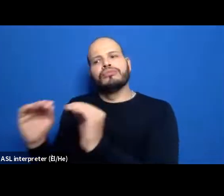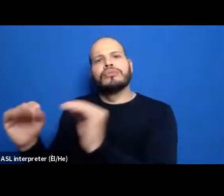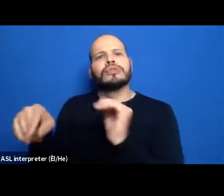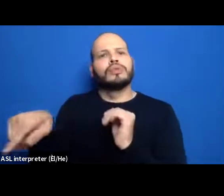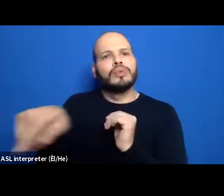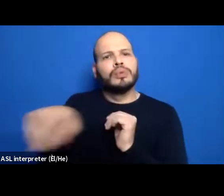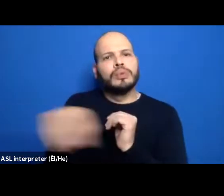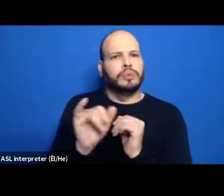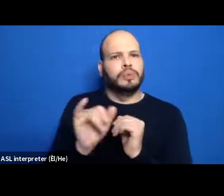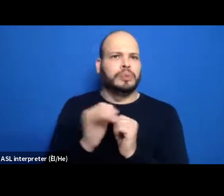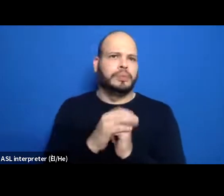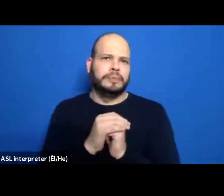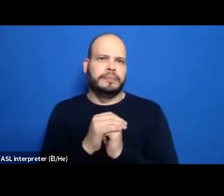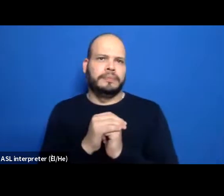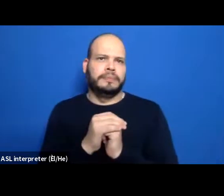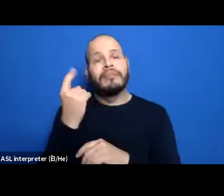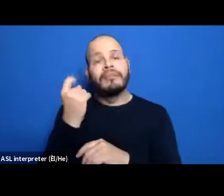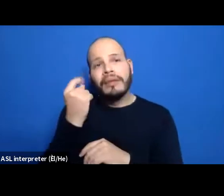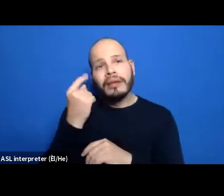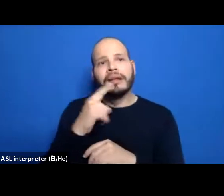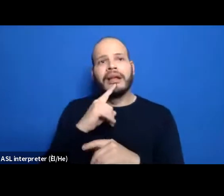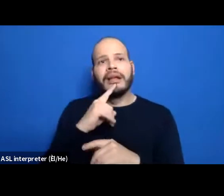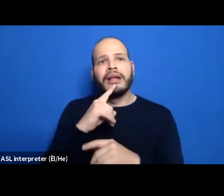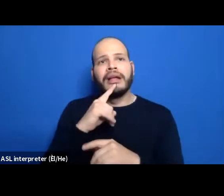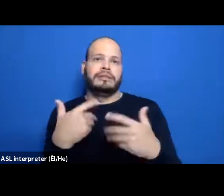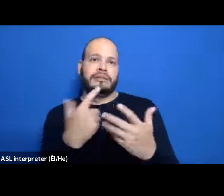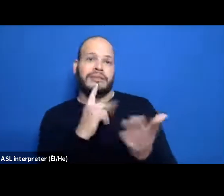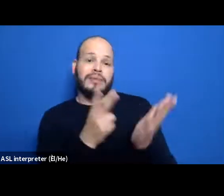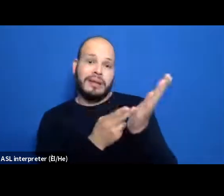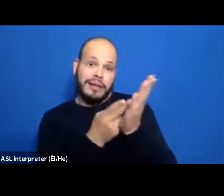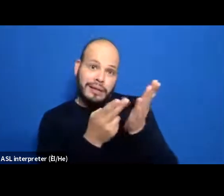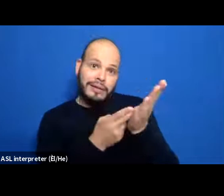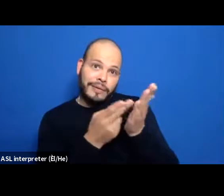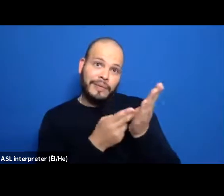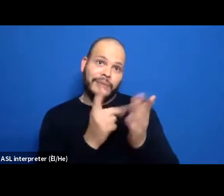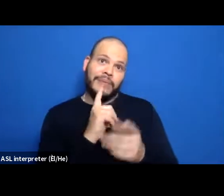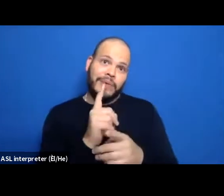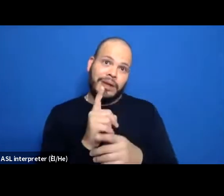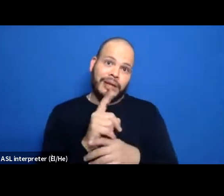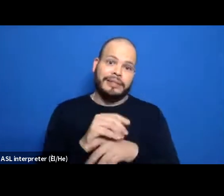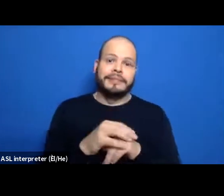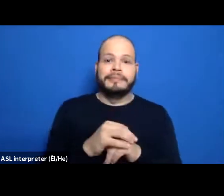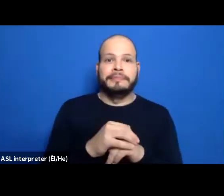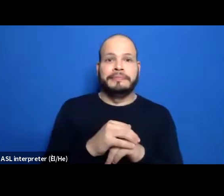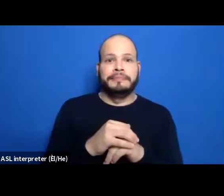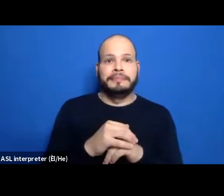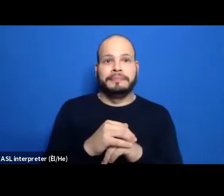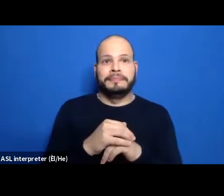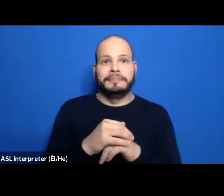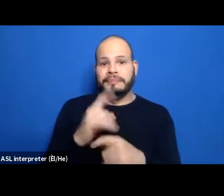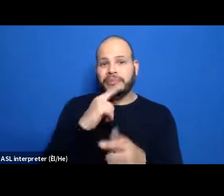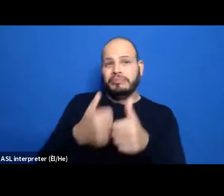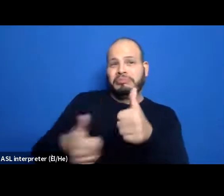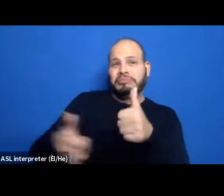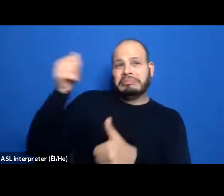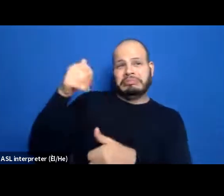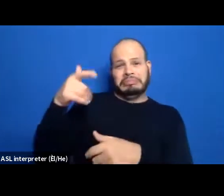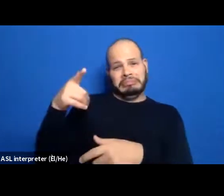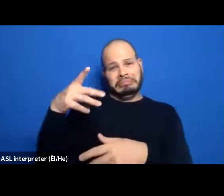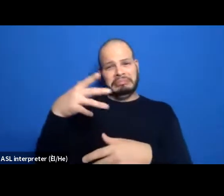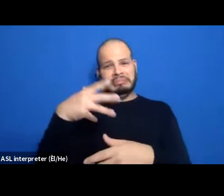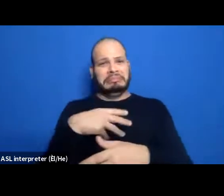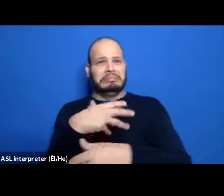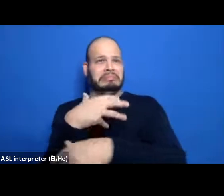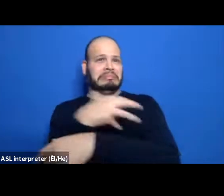divine relationship. We are in divine relationship with a higher power that gives us purpose. Now, that can be many